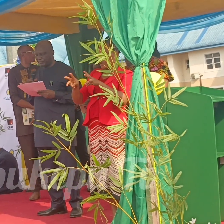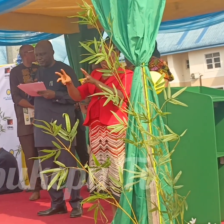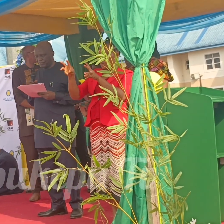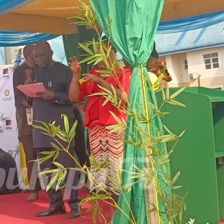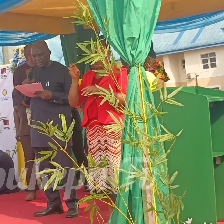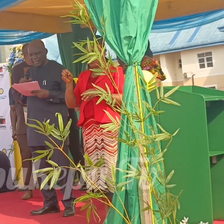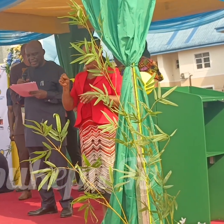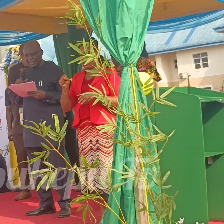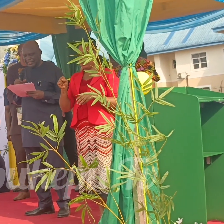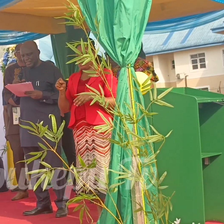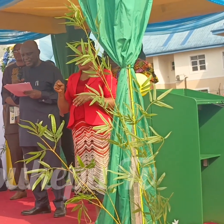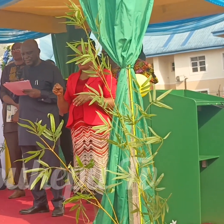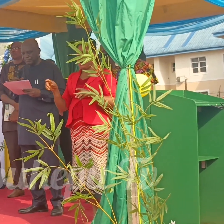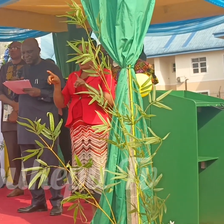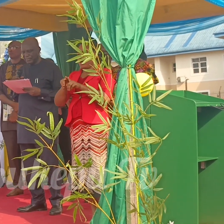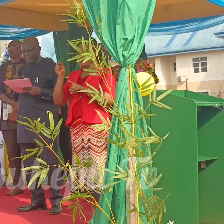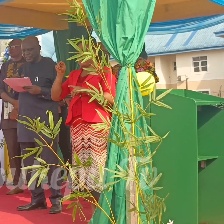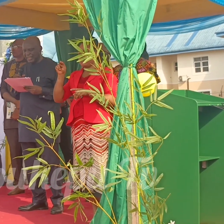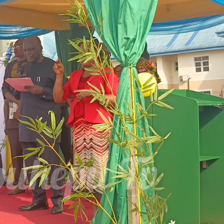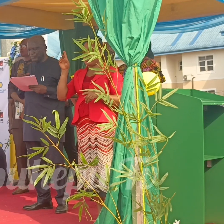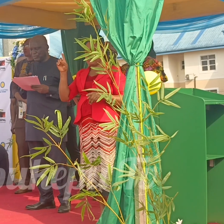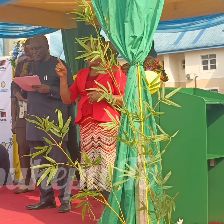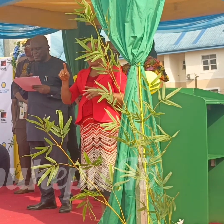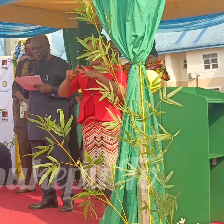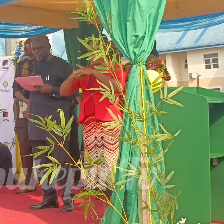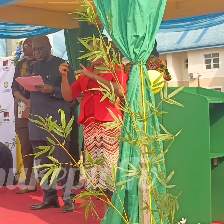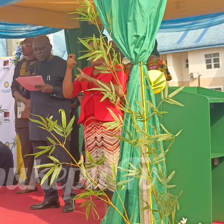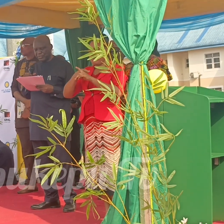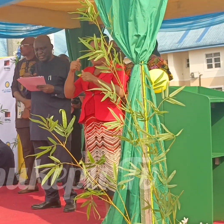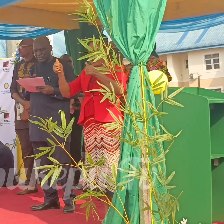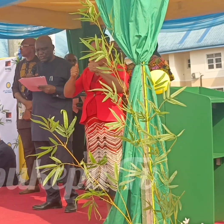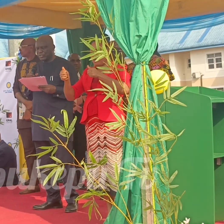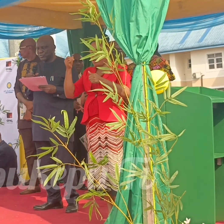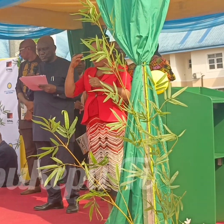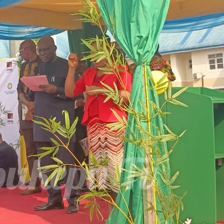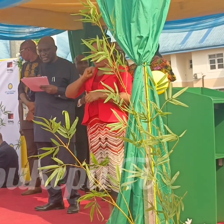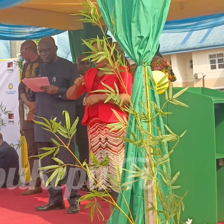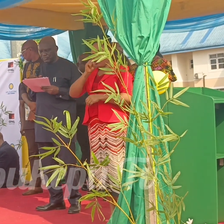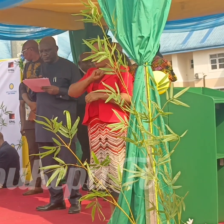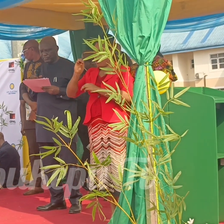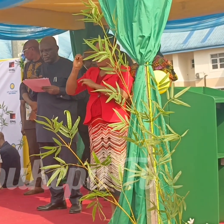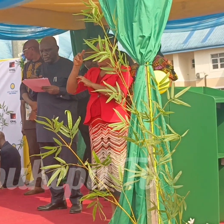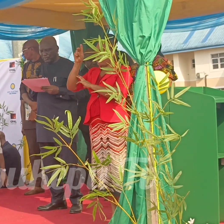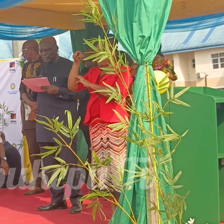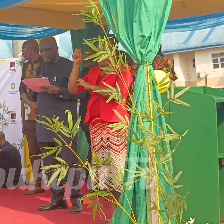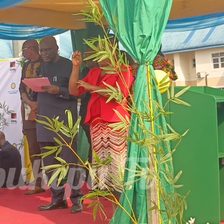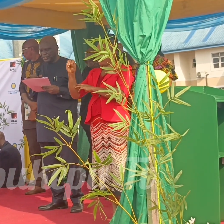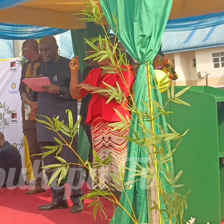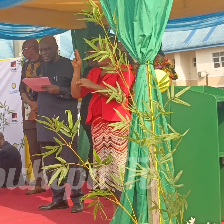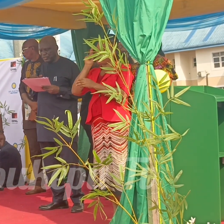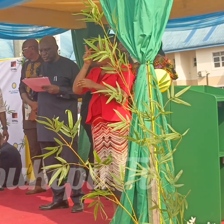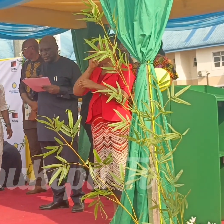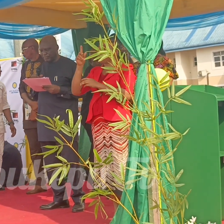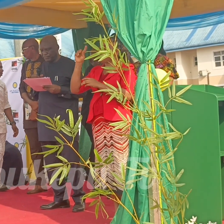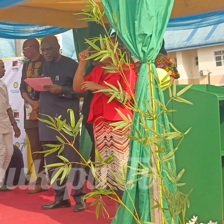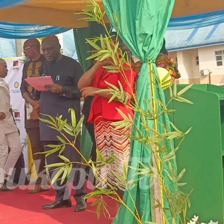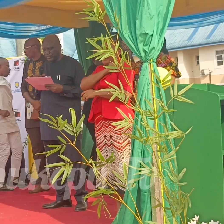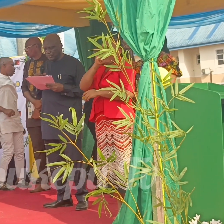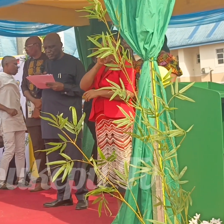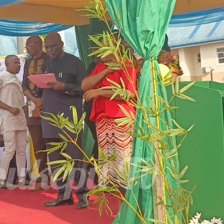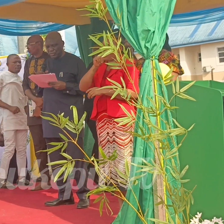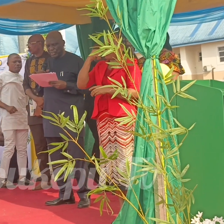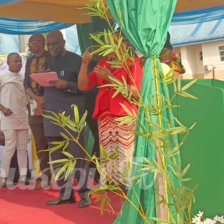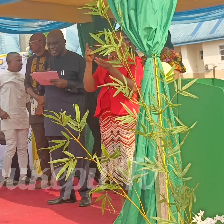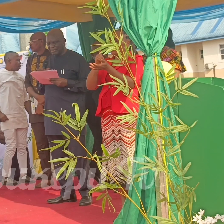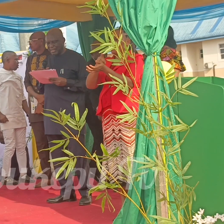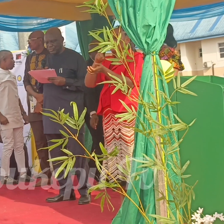ways as needed, starting from the administration of Senator Oji Uzokalu to Senator Tiri Oji to